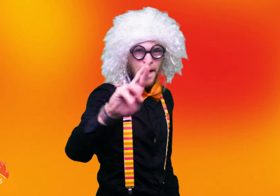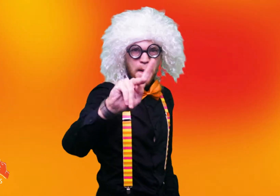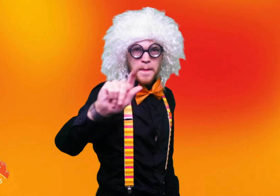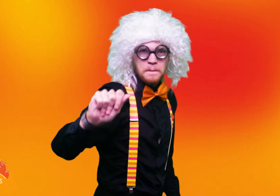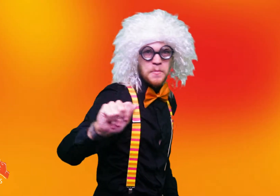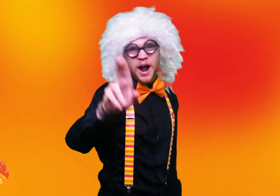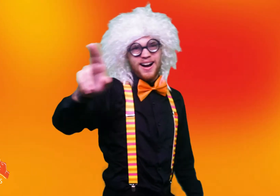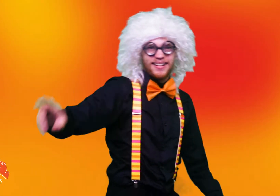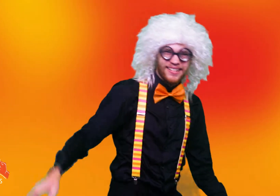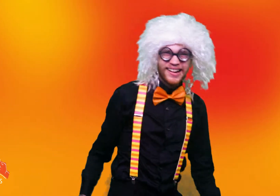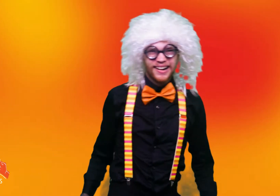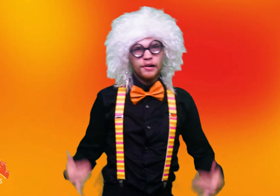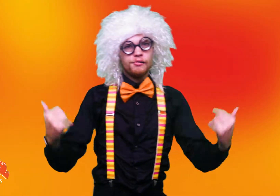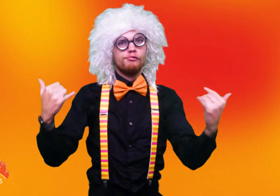Hello, I'm Dr. Pie.